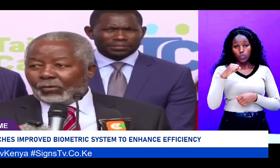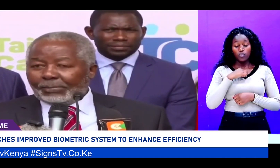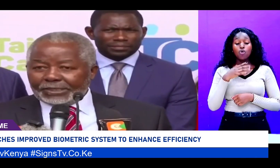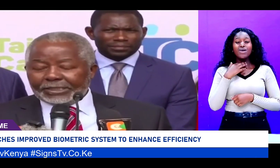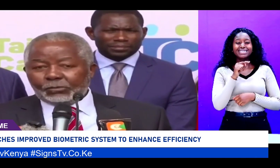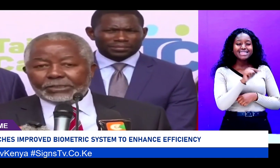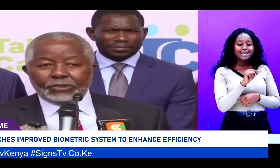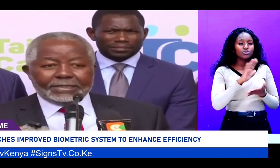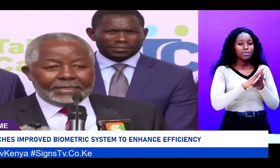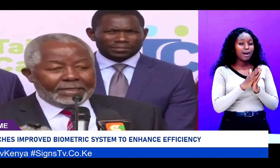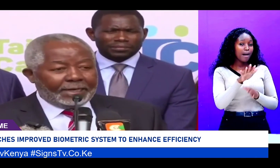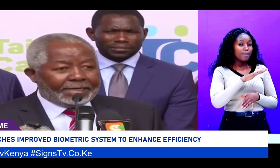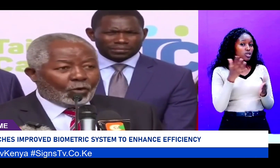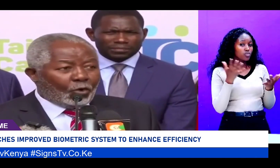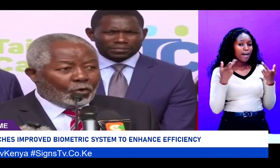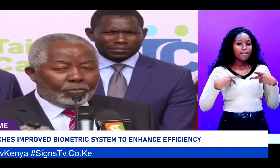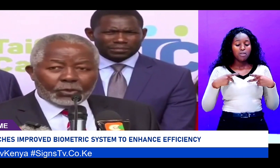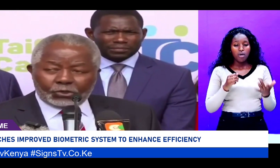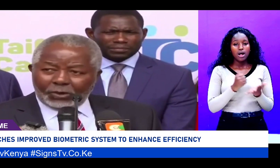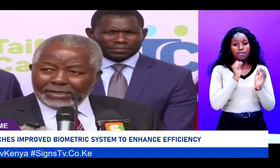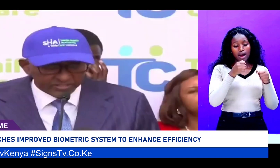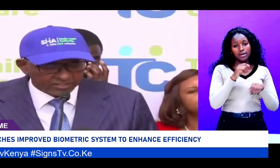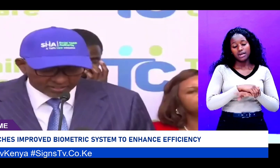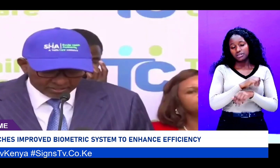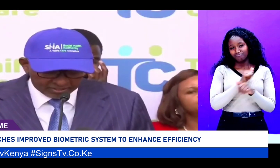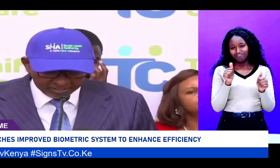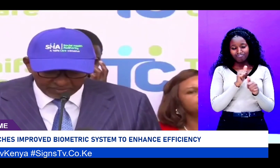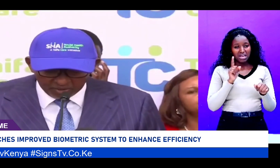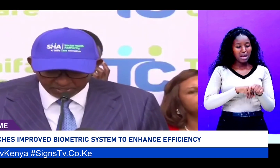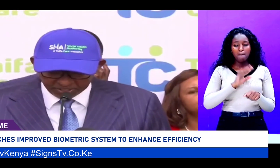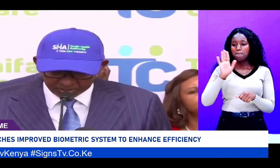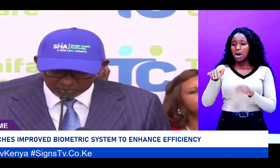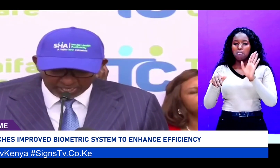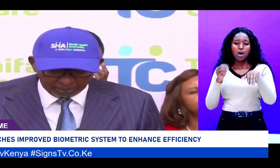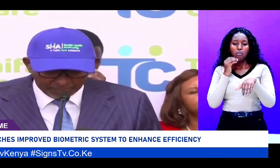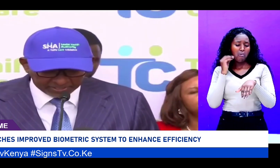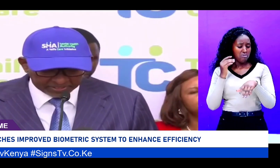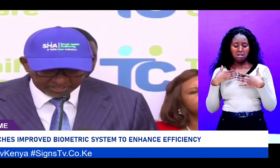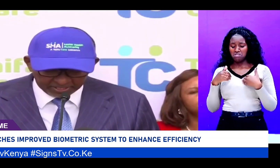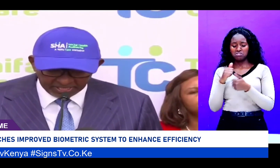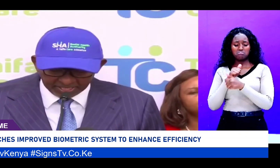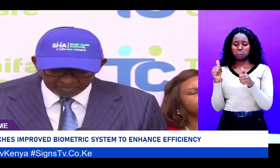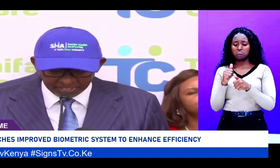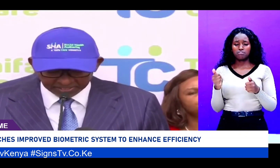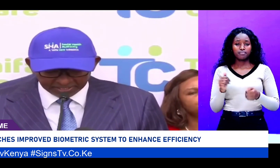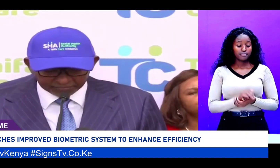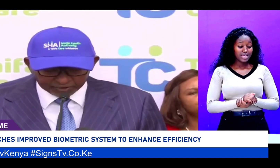where patients will be treated and they go home cured. This biometric will help us in eliminating